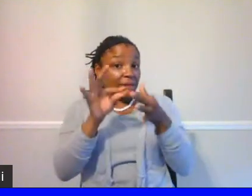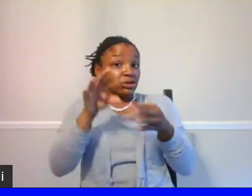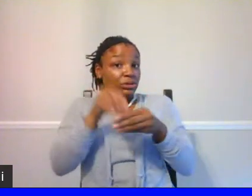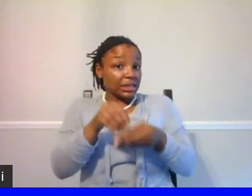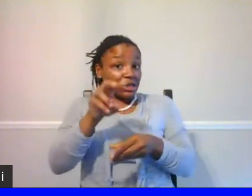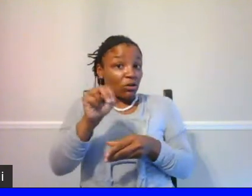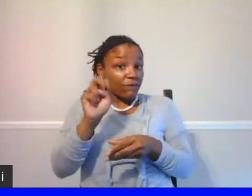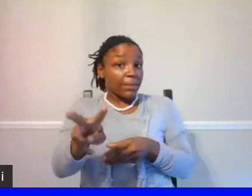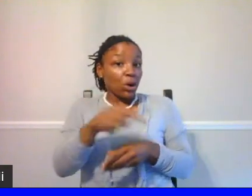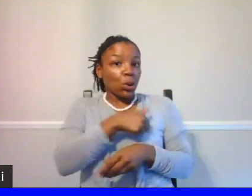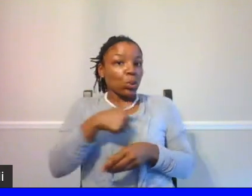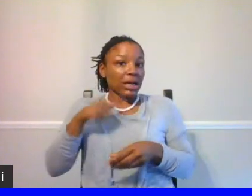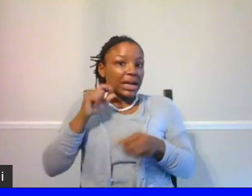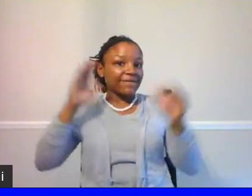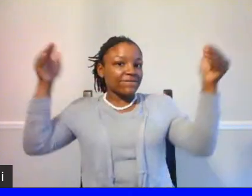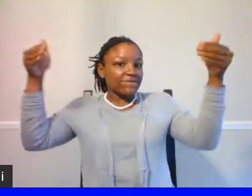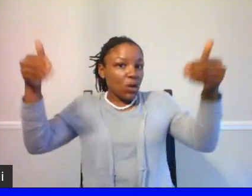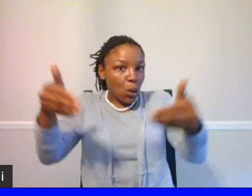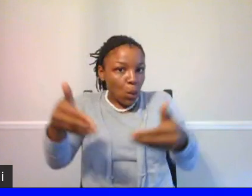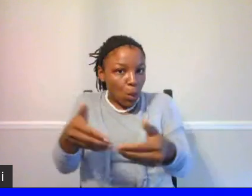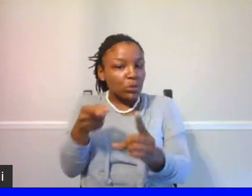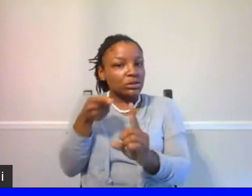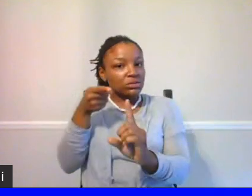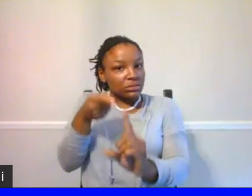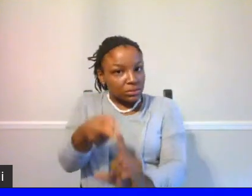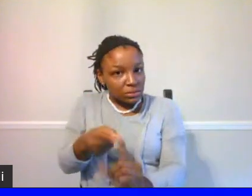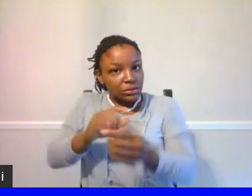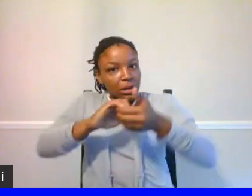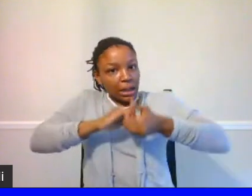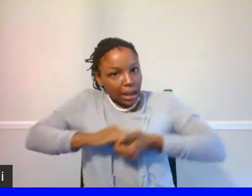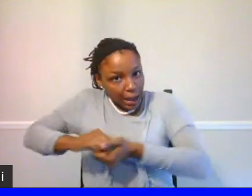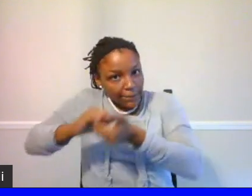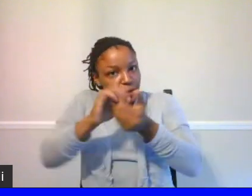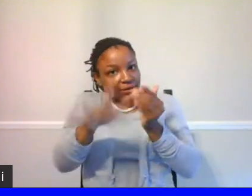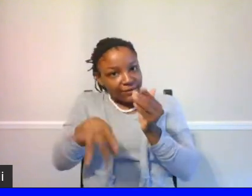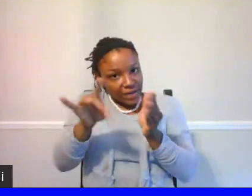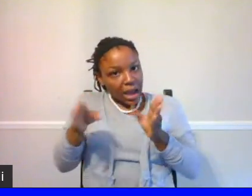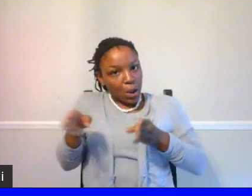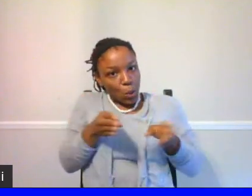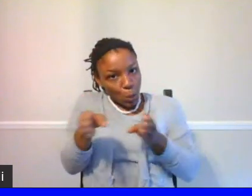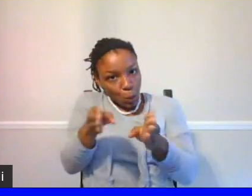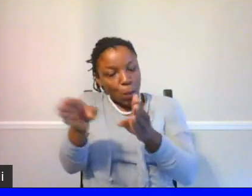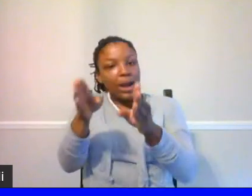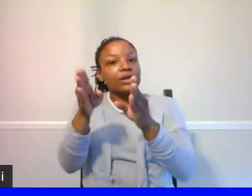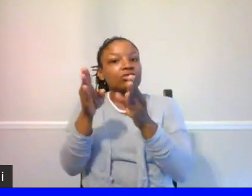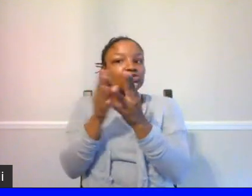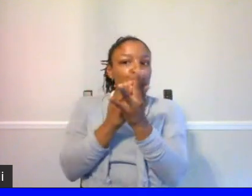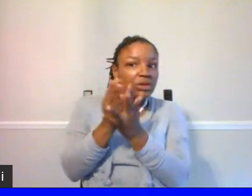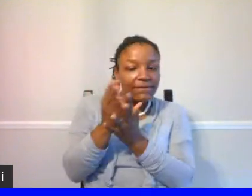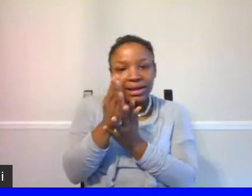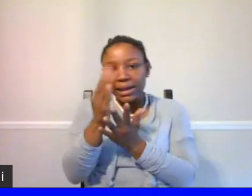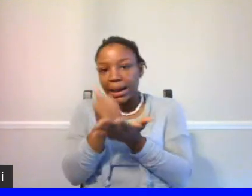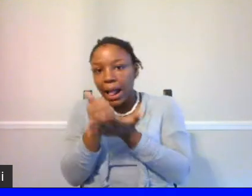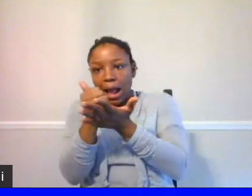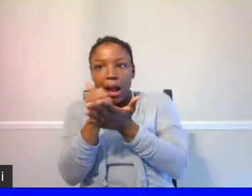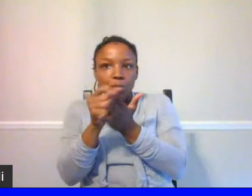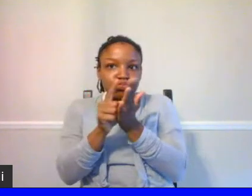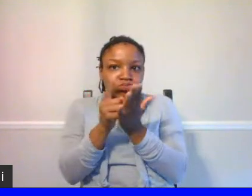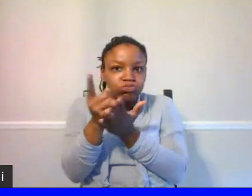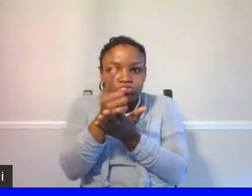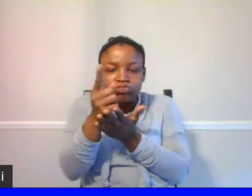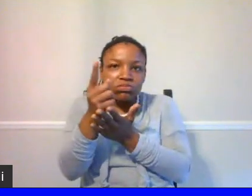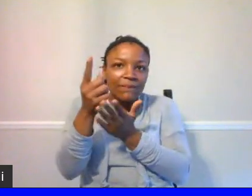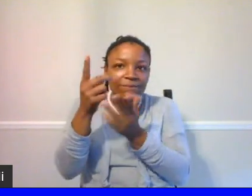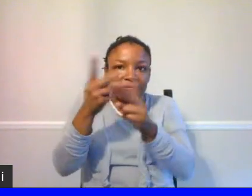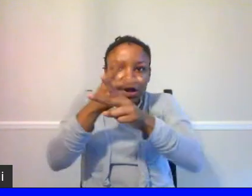So we can centralize that around that, collaborate and find ways to navigate and help one another. And